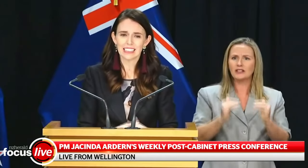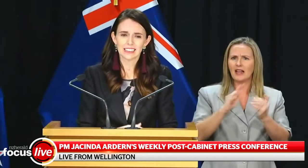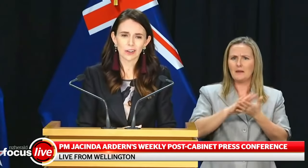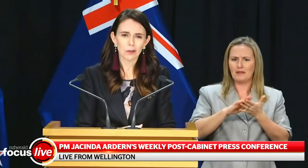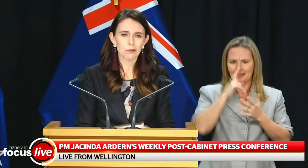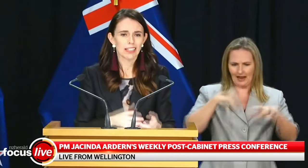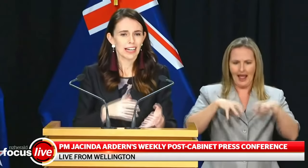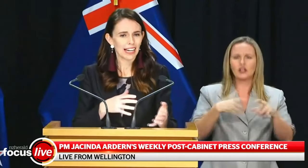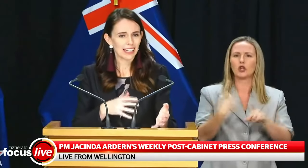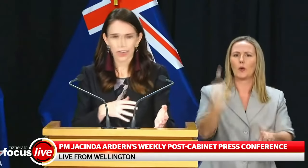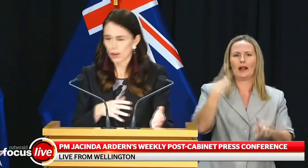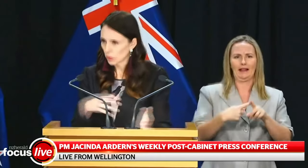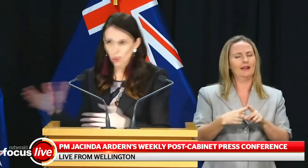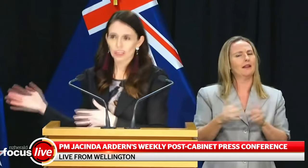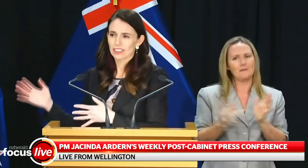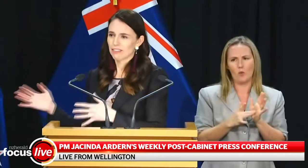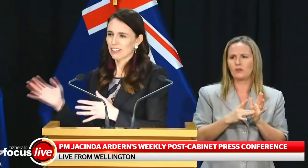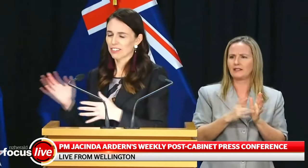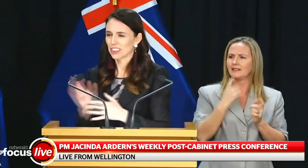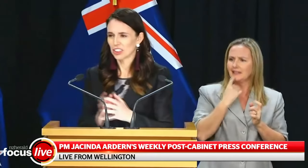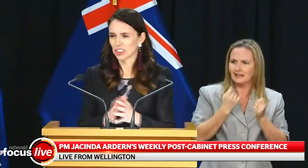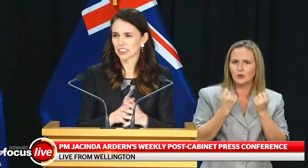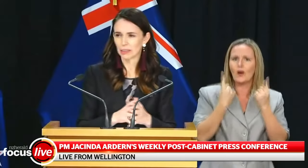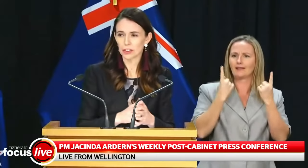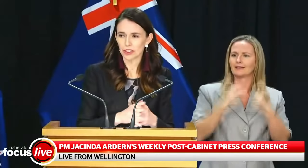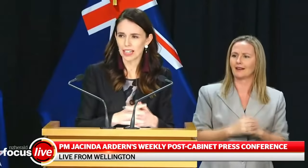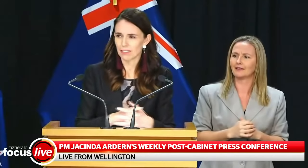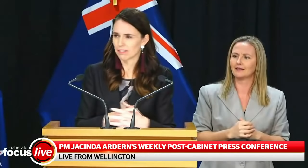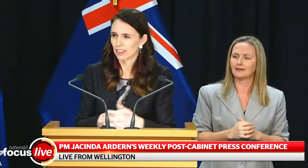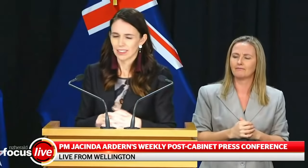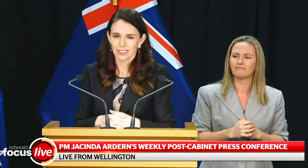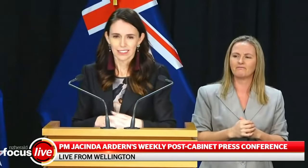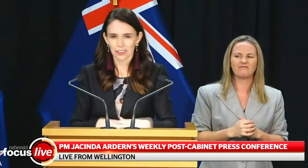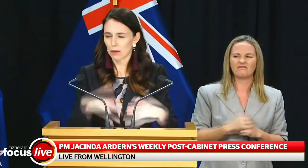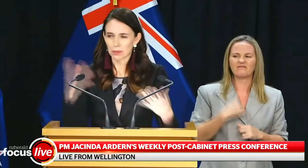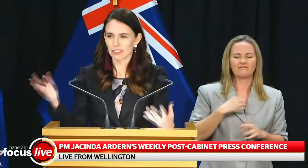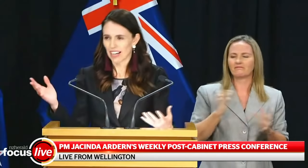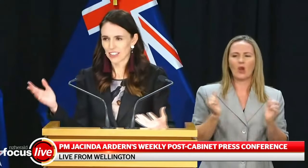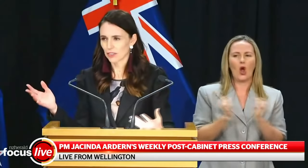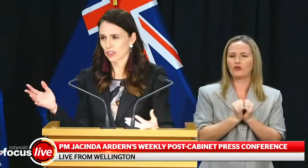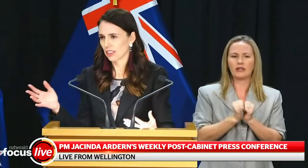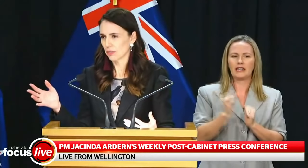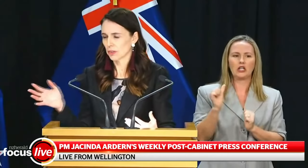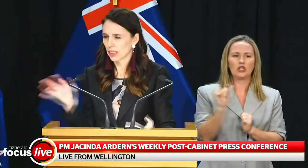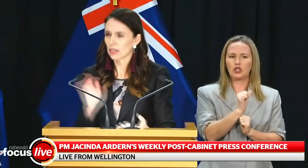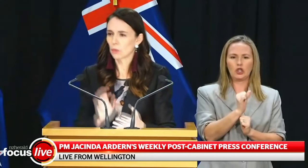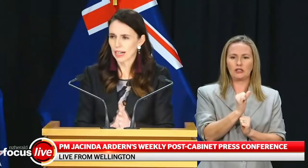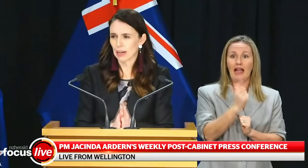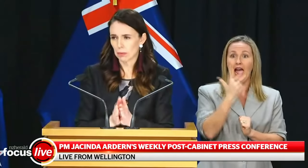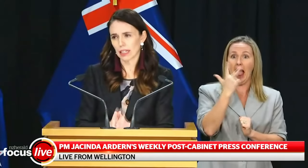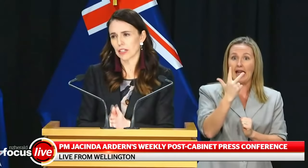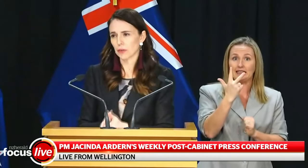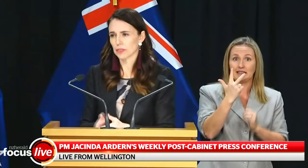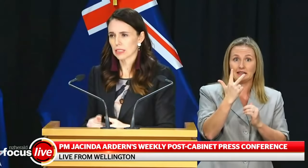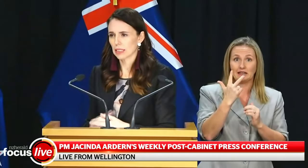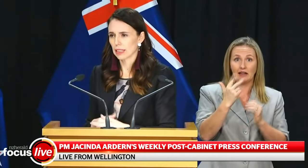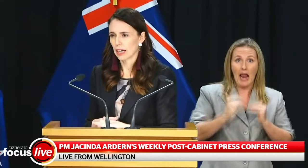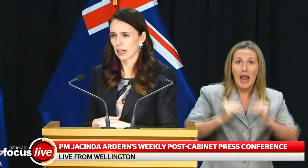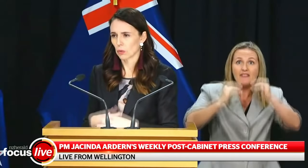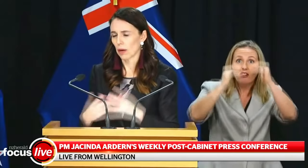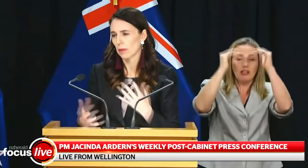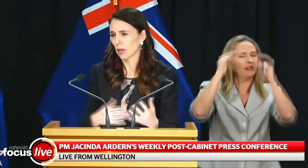key. So I'm not in favour of suggestions that we should have, upwards of 8 new alert levels. I think we are pretty